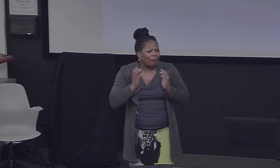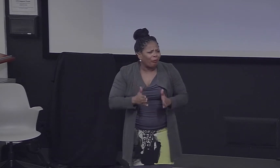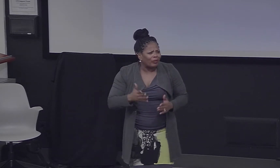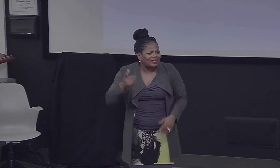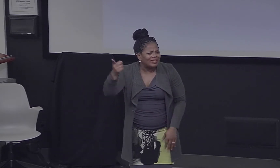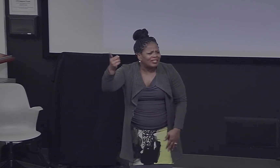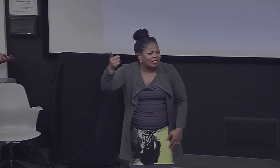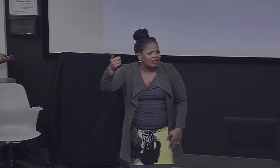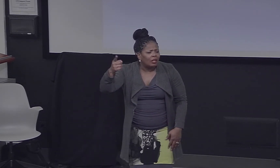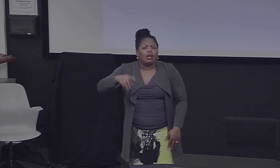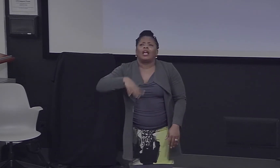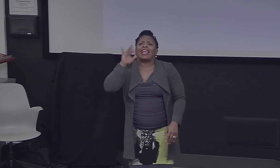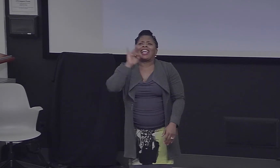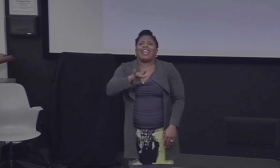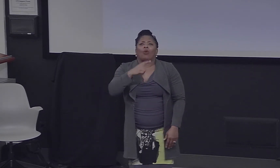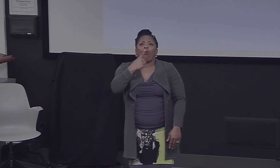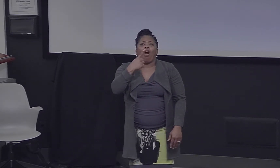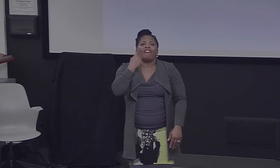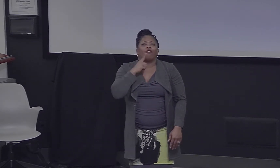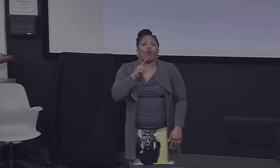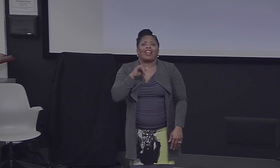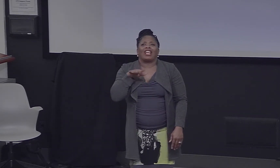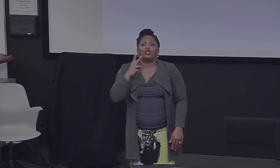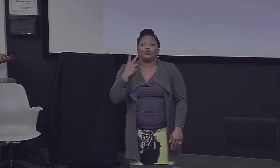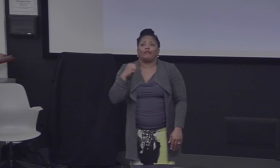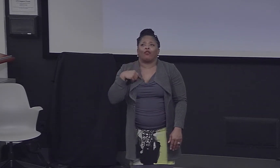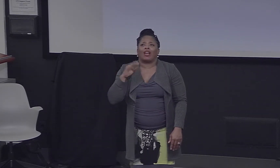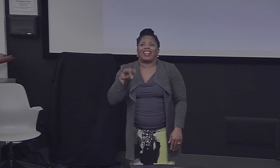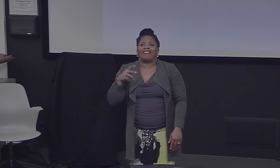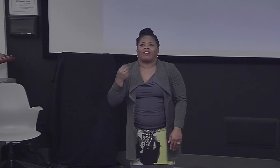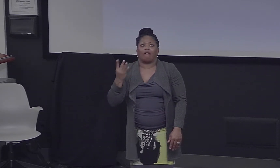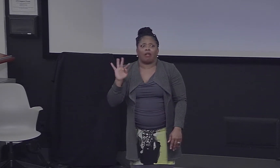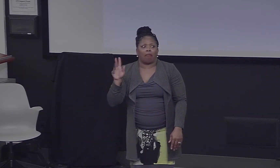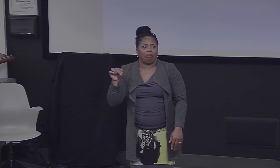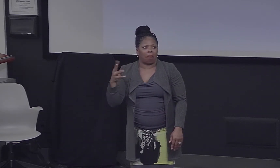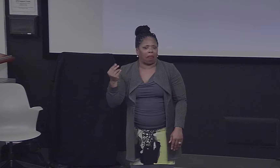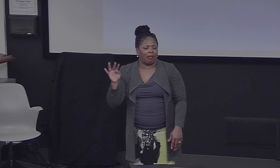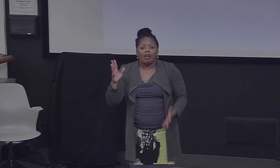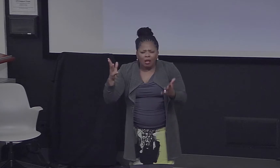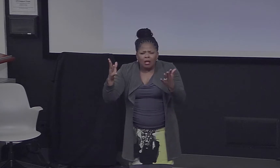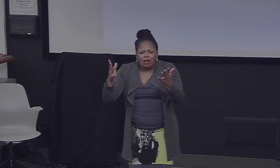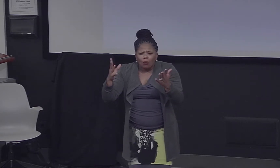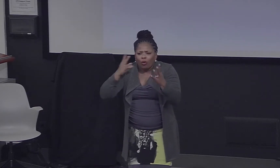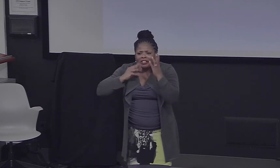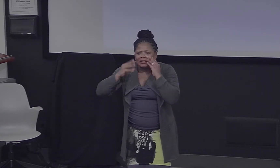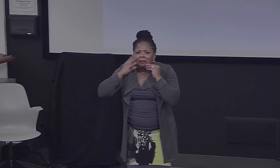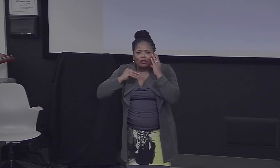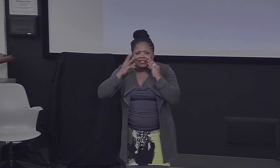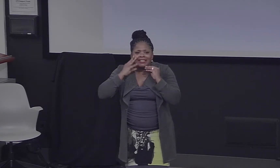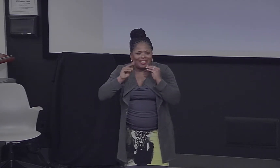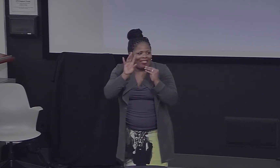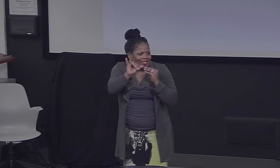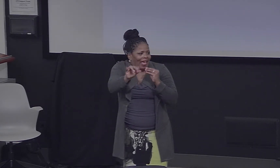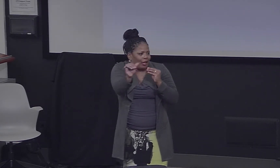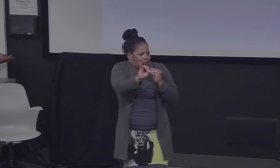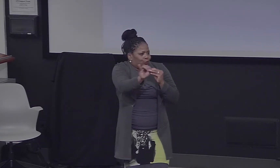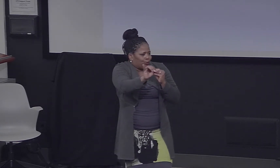Think about interacting with a business. Often you get a phone tree. Click 1 for X, Y,